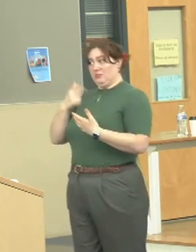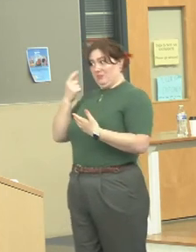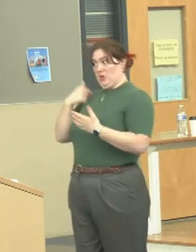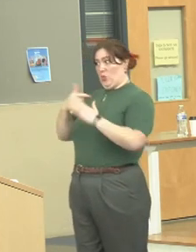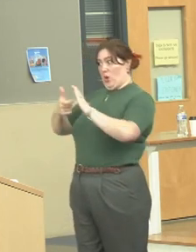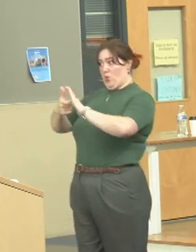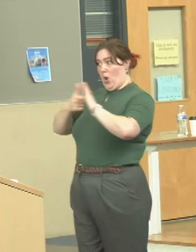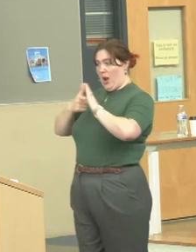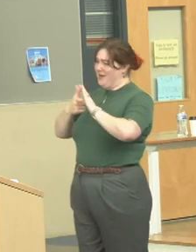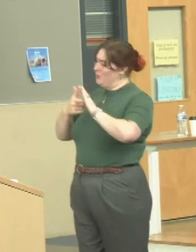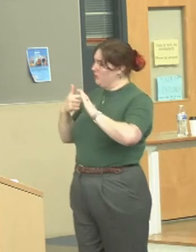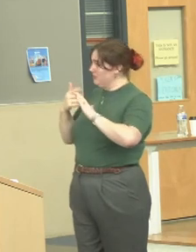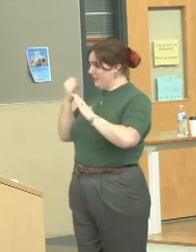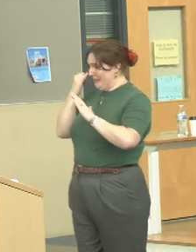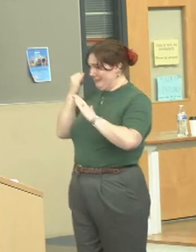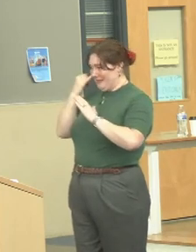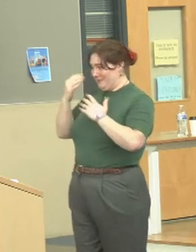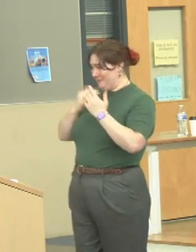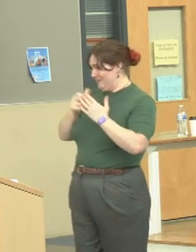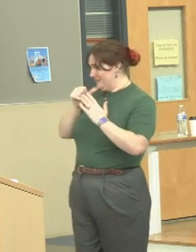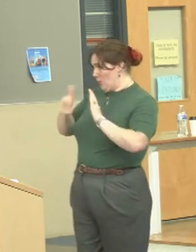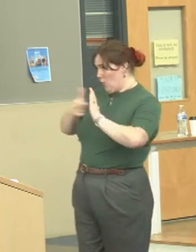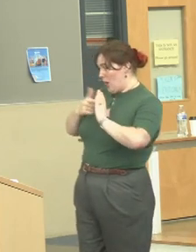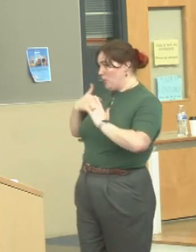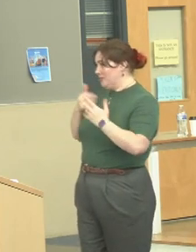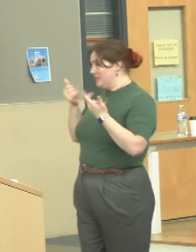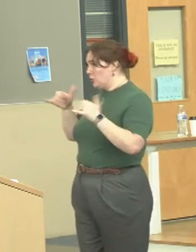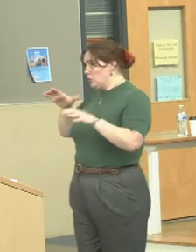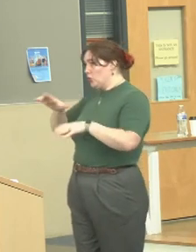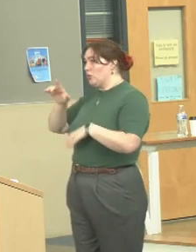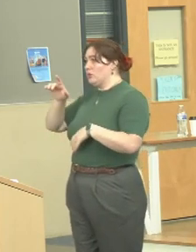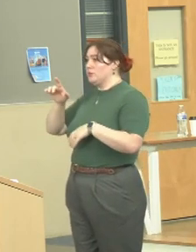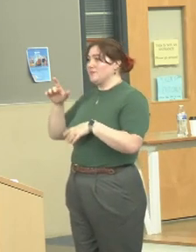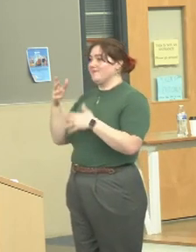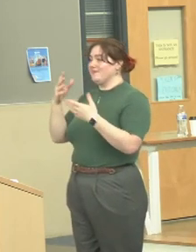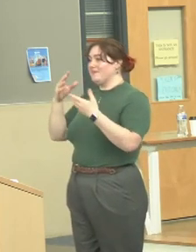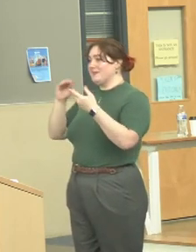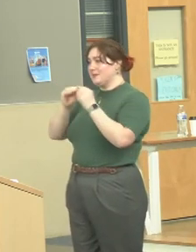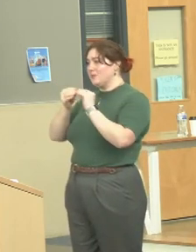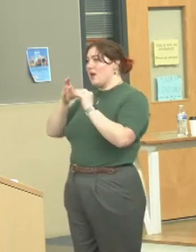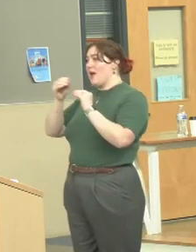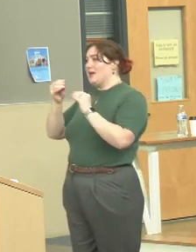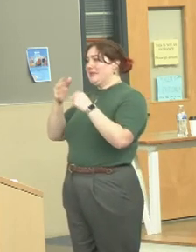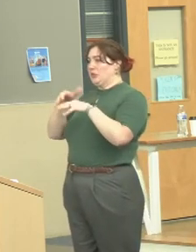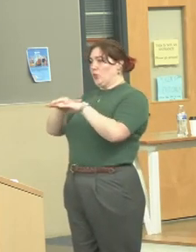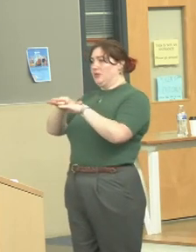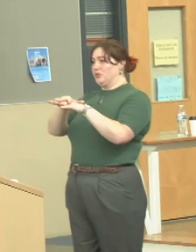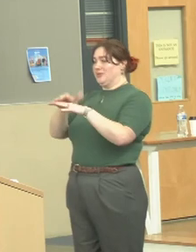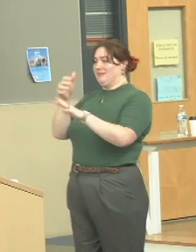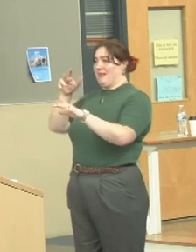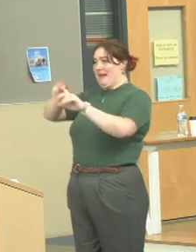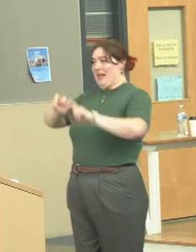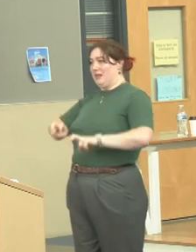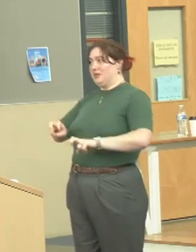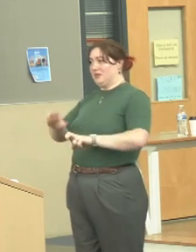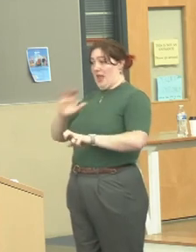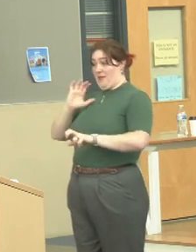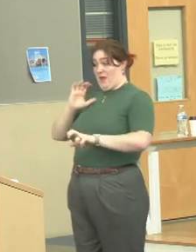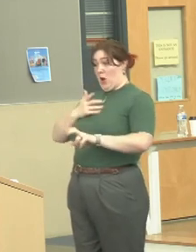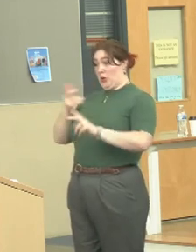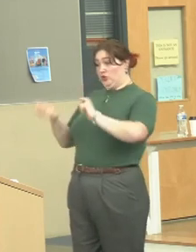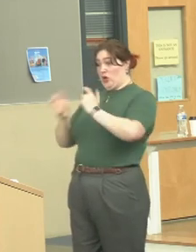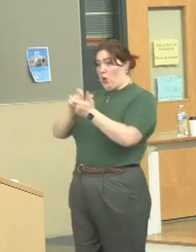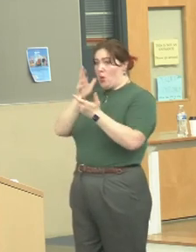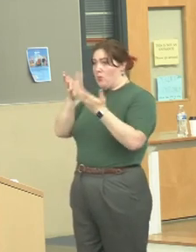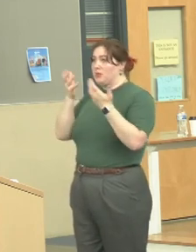we would do it anyhow, to do a demographic and integration analysis of the impact of those changes. So